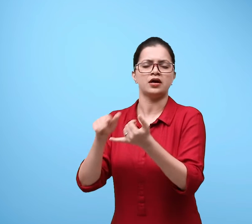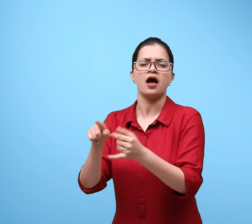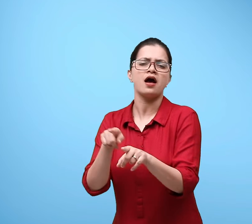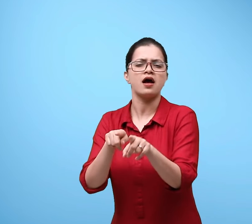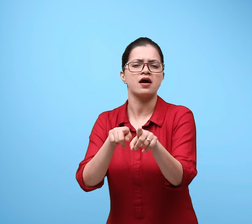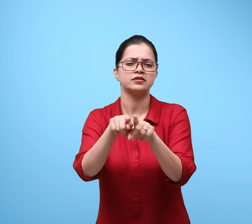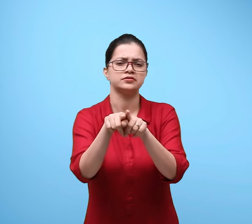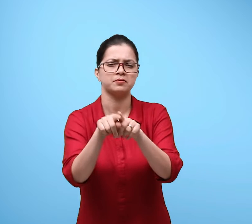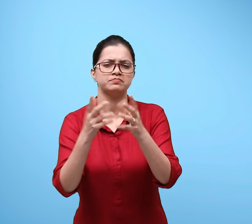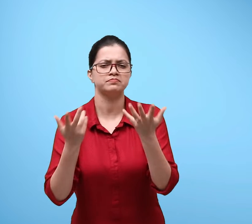For example,